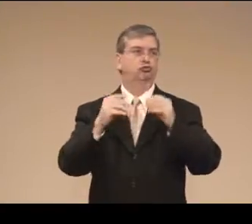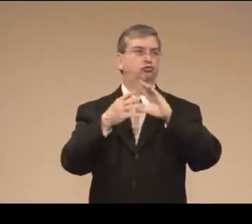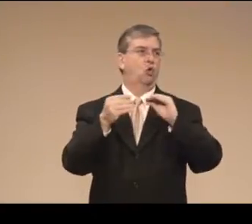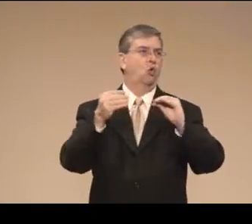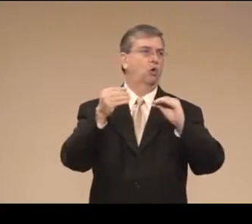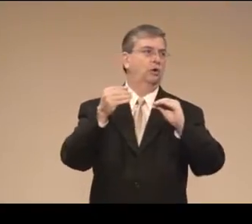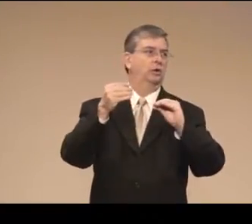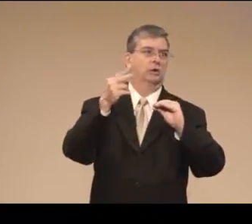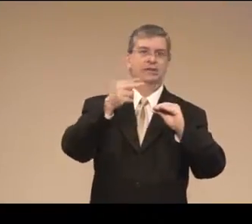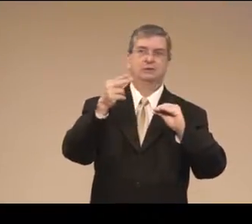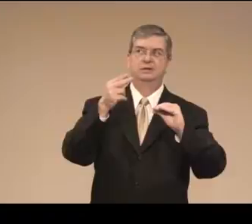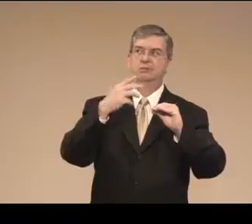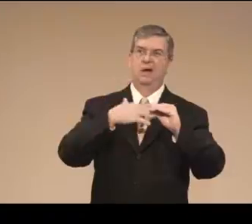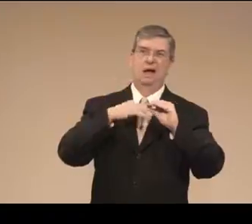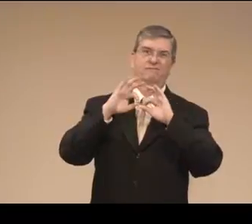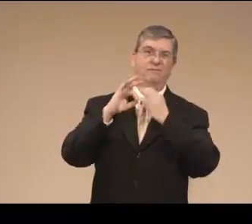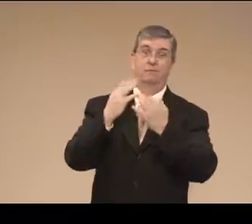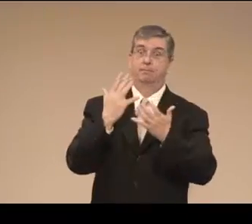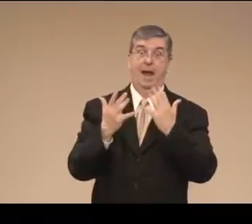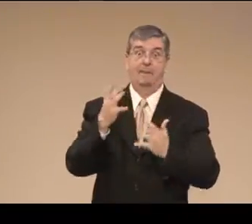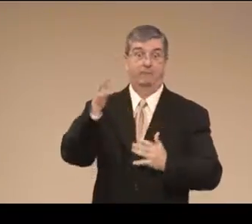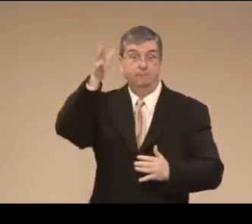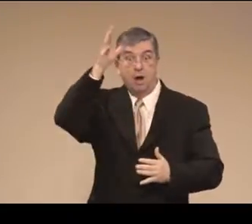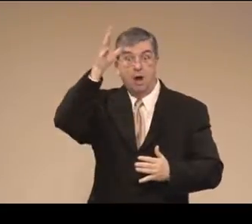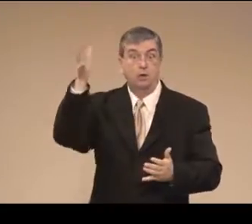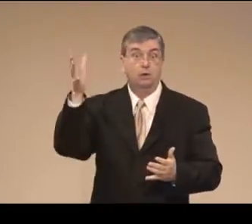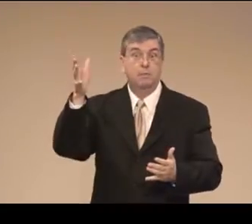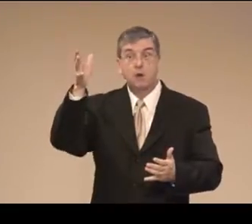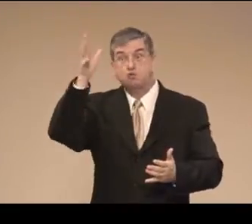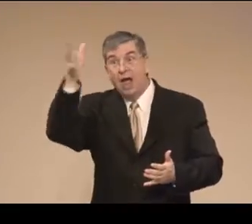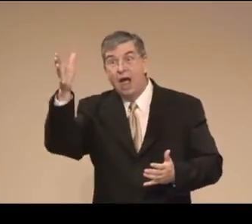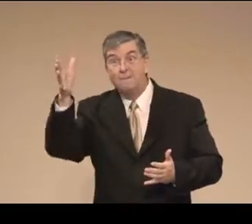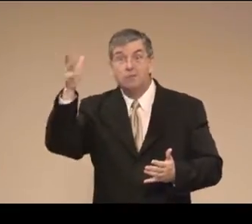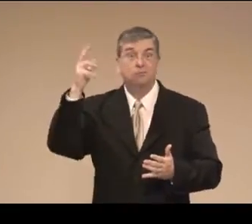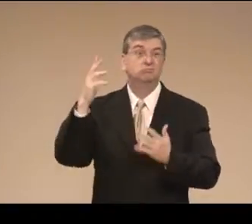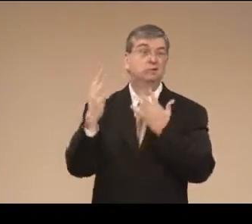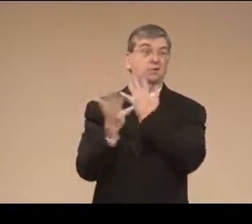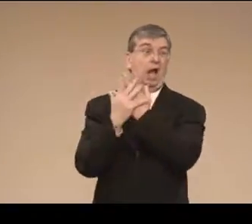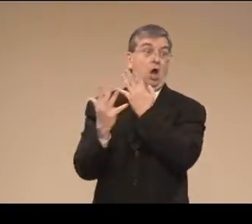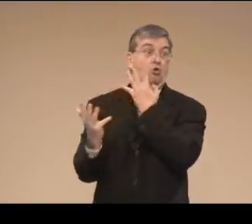of embarrassment there for Gideon, thinking, I'm going to be the leader.